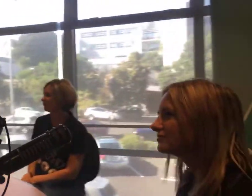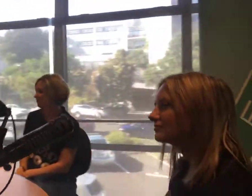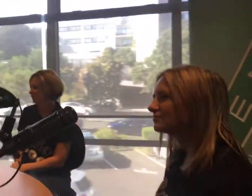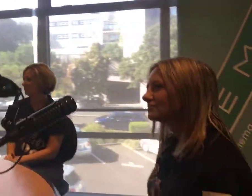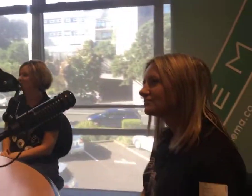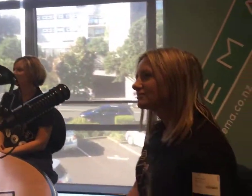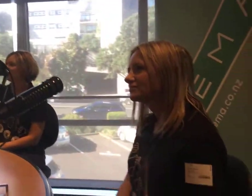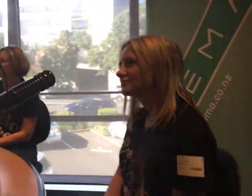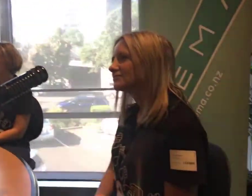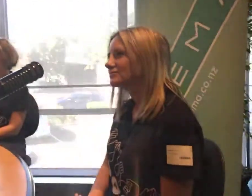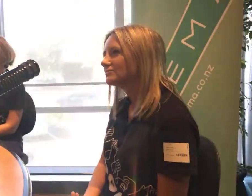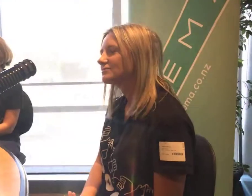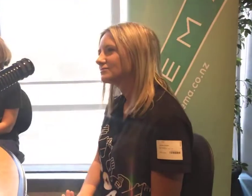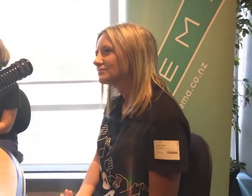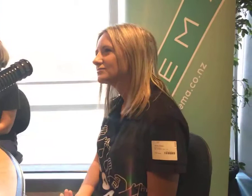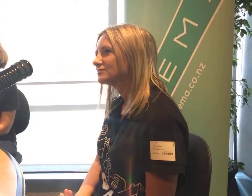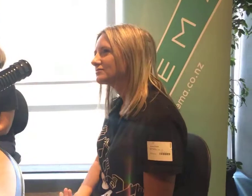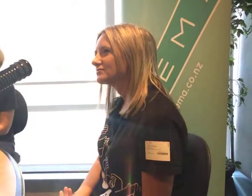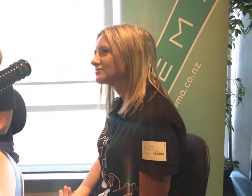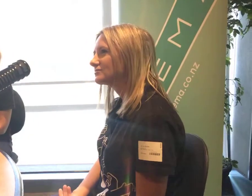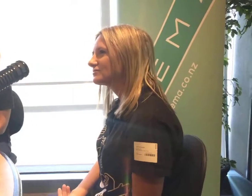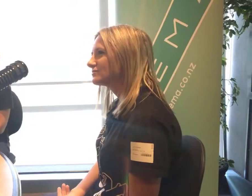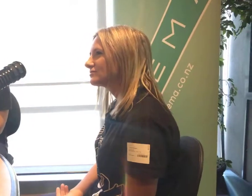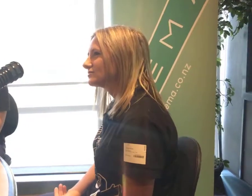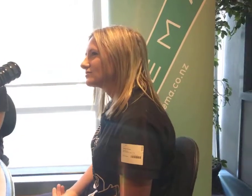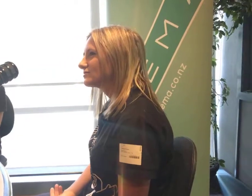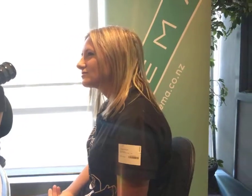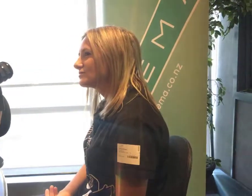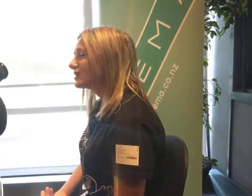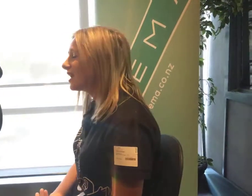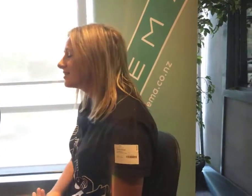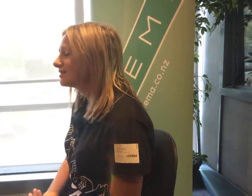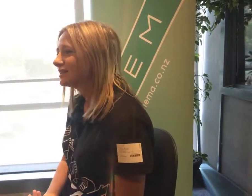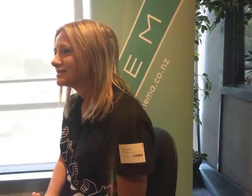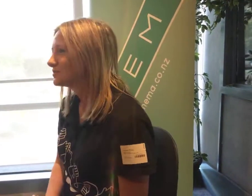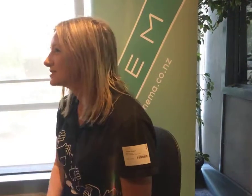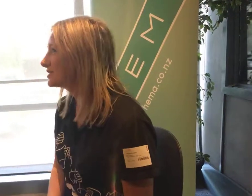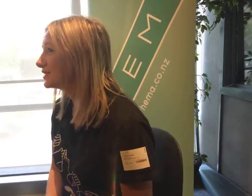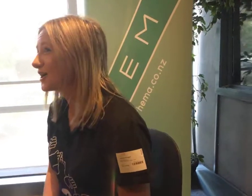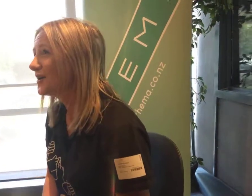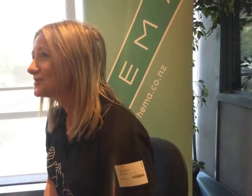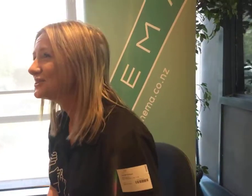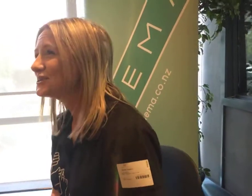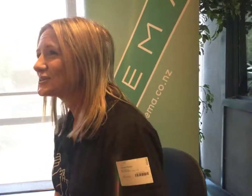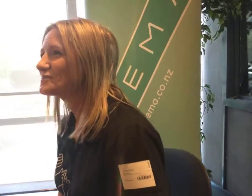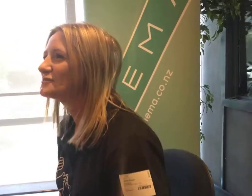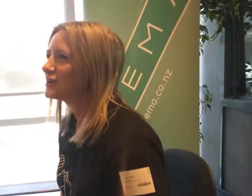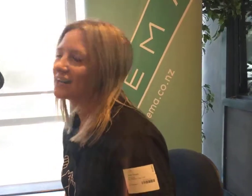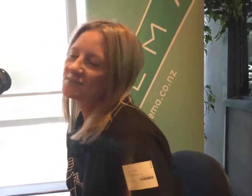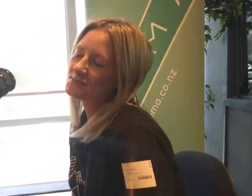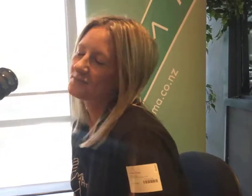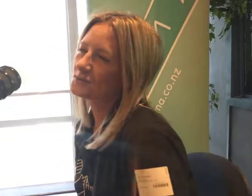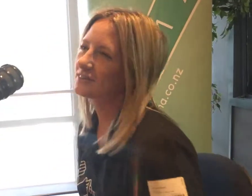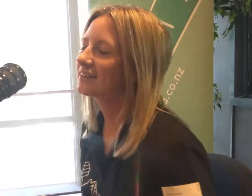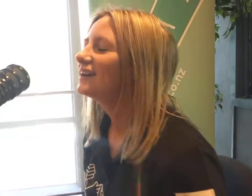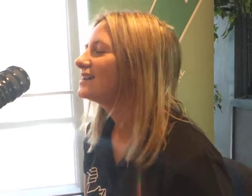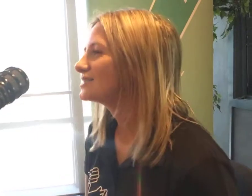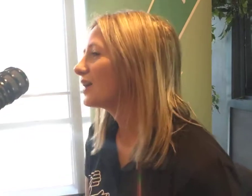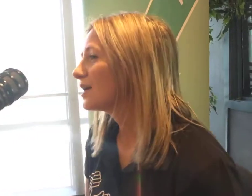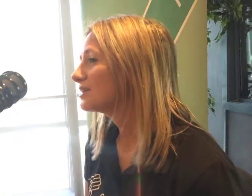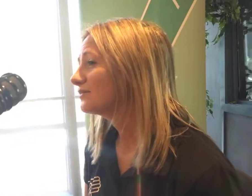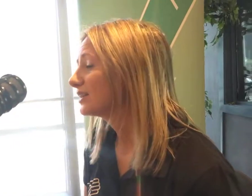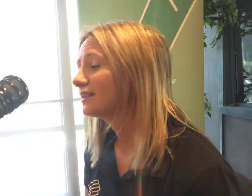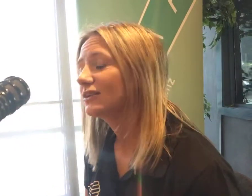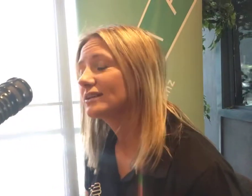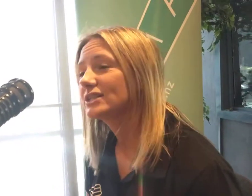more. Jamie, what would people do as part of the next step on this journey? I think the next step is give it a go. Don't be afraid. Have some fun with it. Mm-hmm.